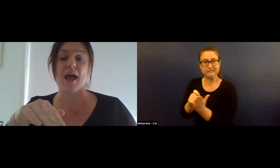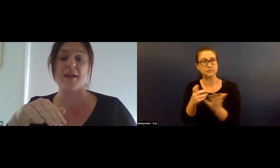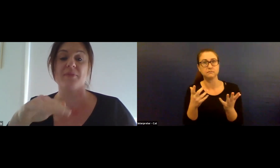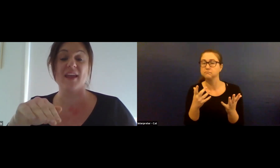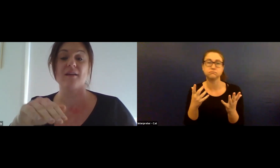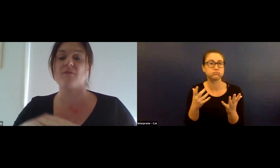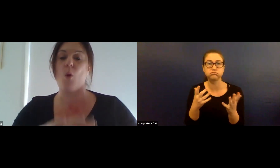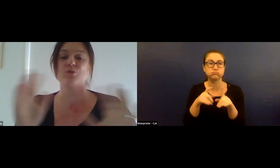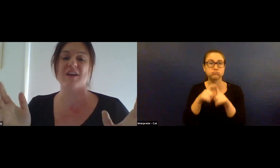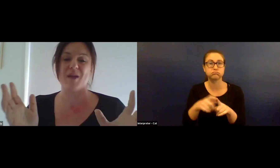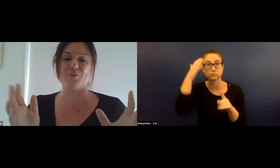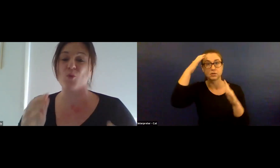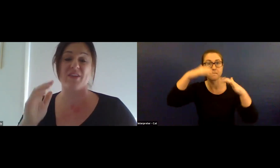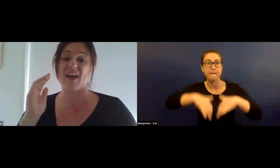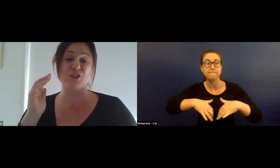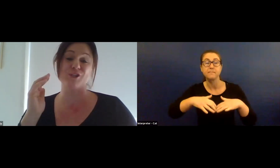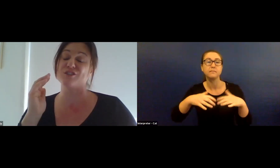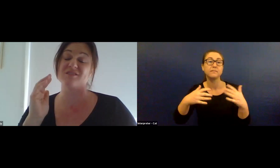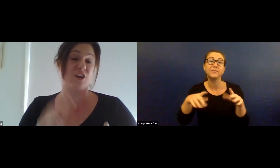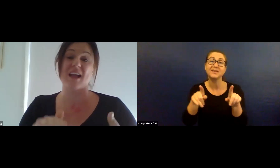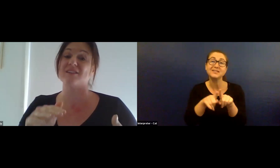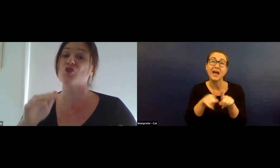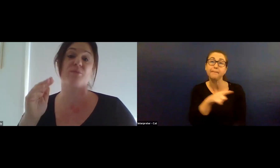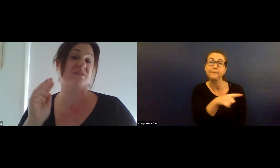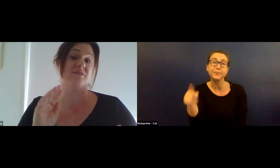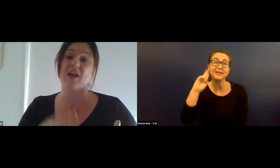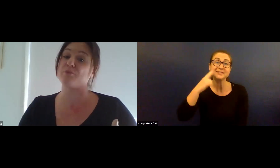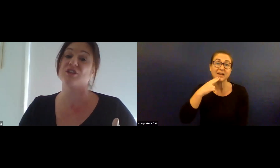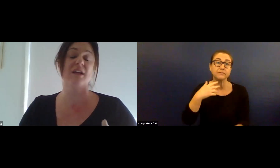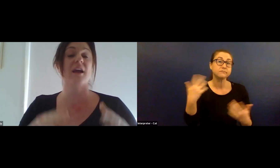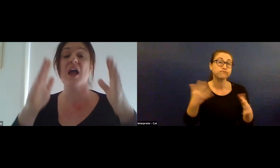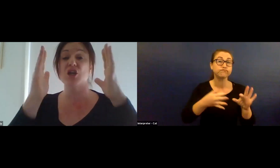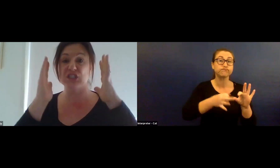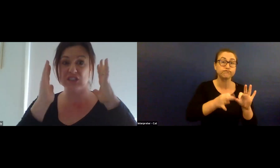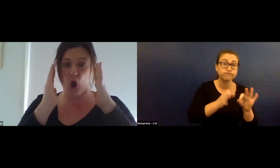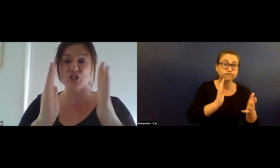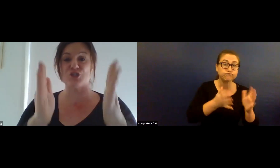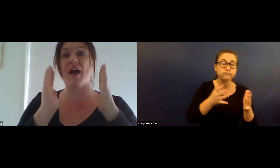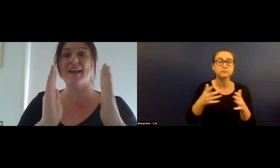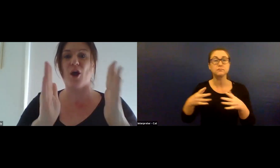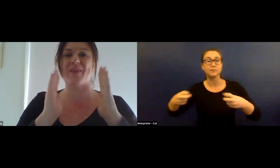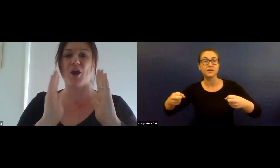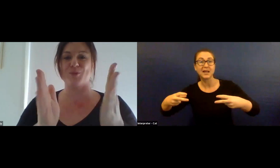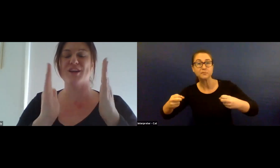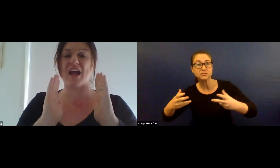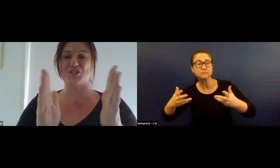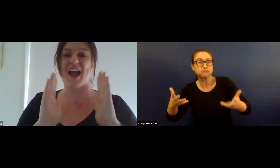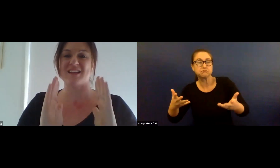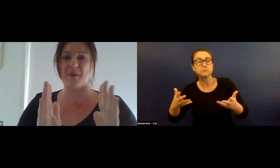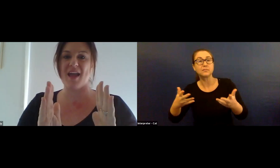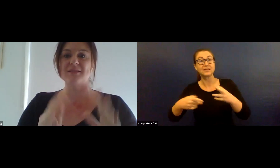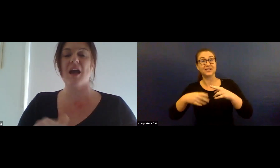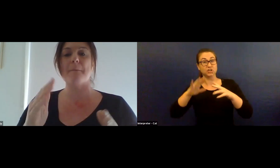the same thing for all deaf people, whether they use Auslan interpreted captioning, just concentrating on that